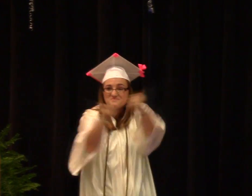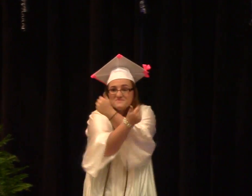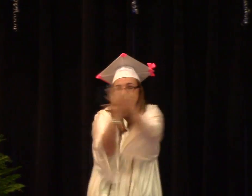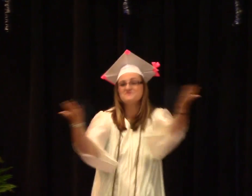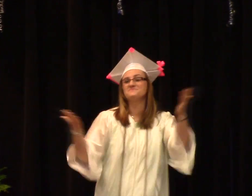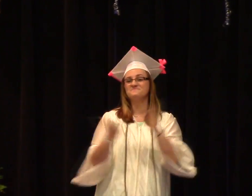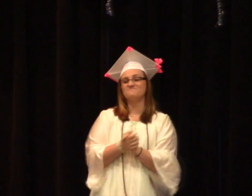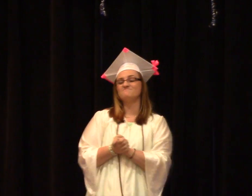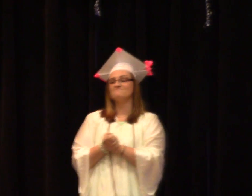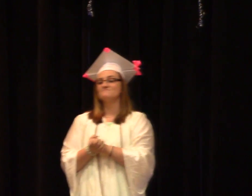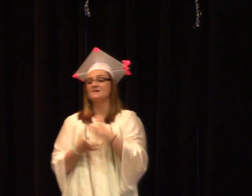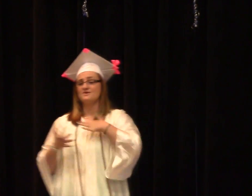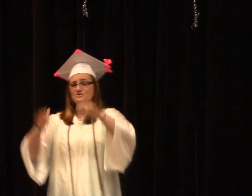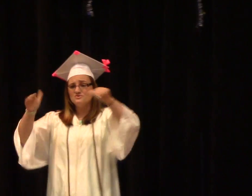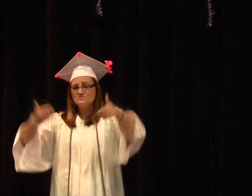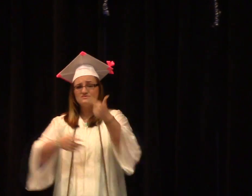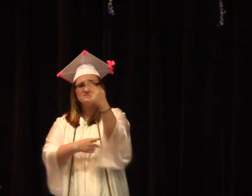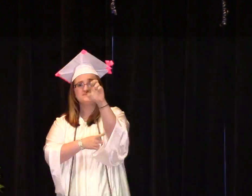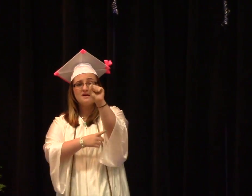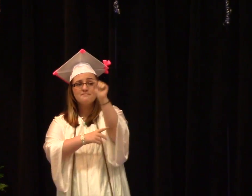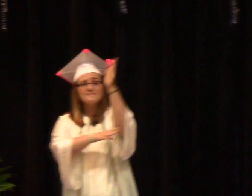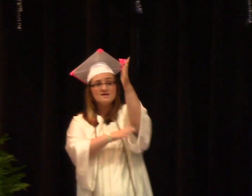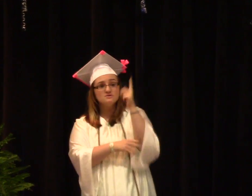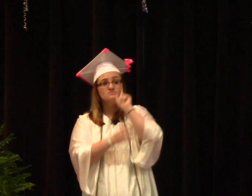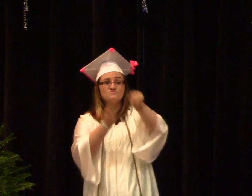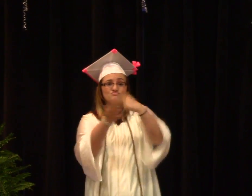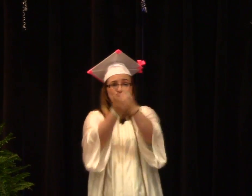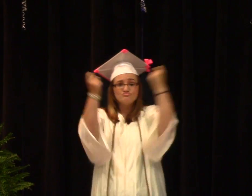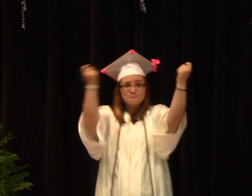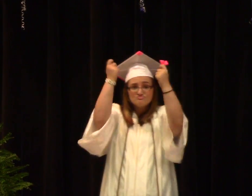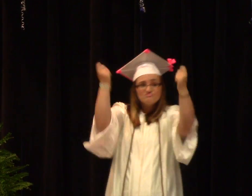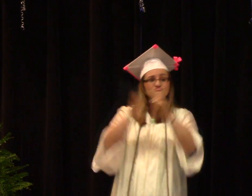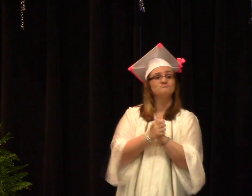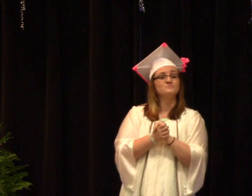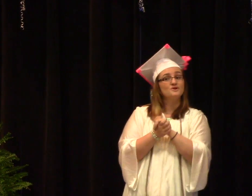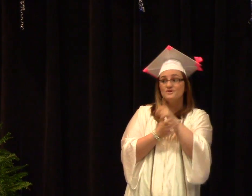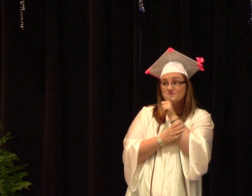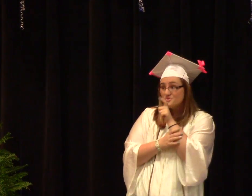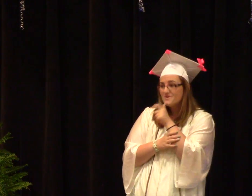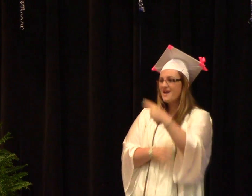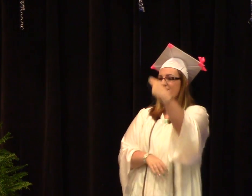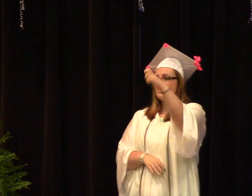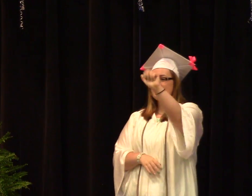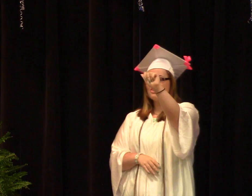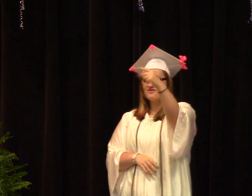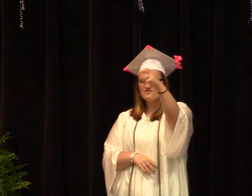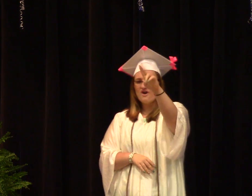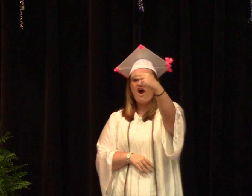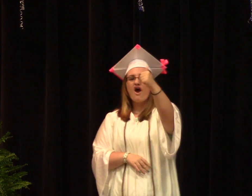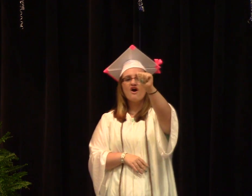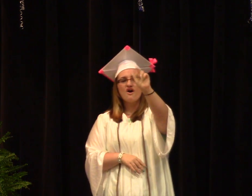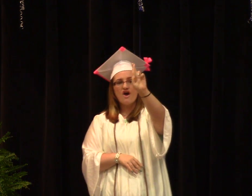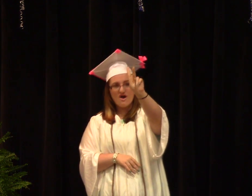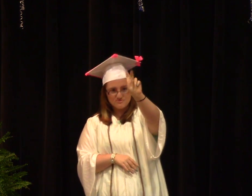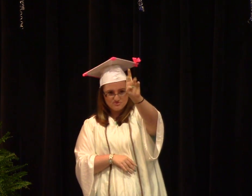Hello, everyone. Hello. I am thrilled to introduce our commencement speaker for the class of